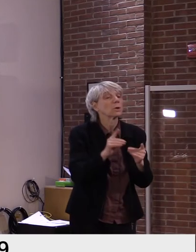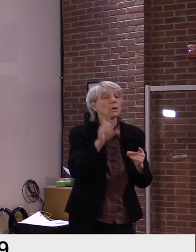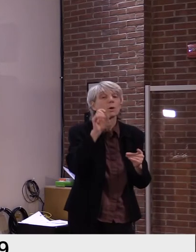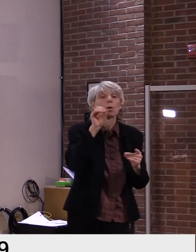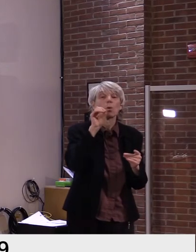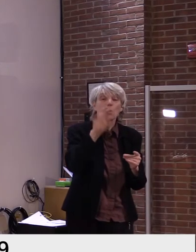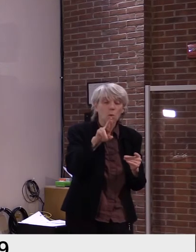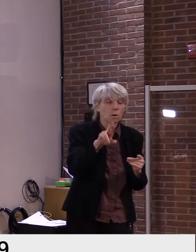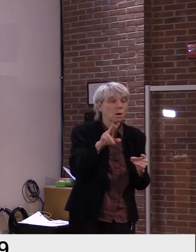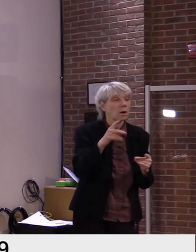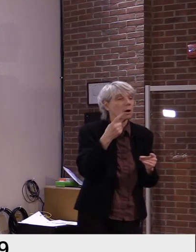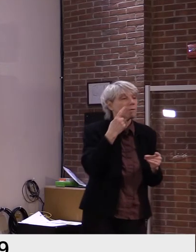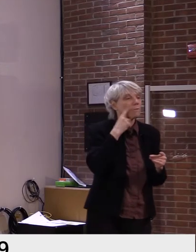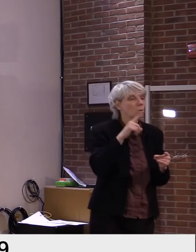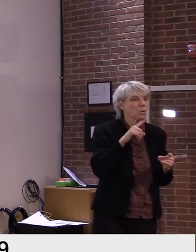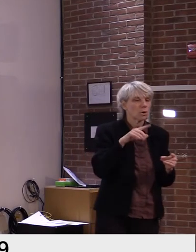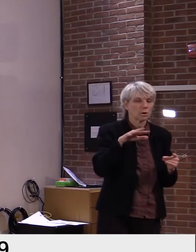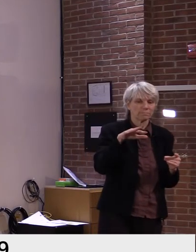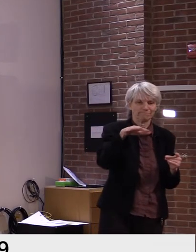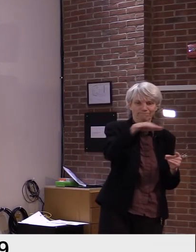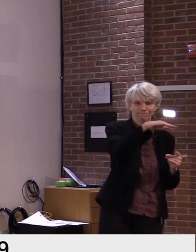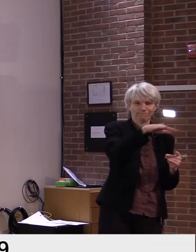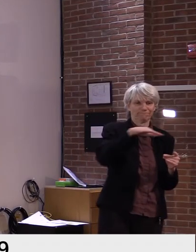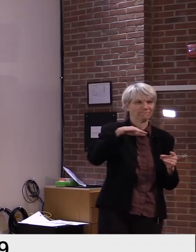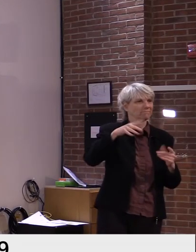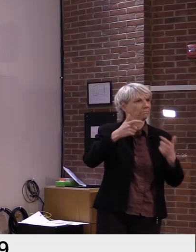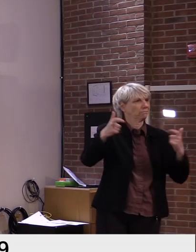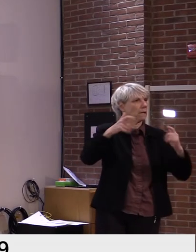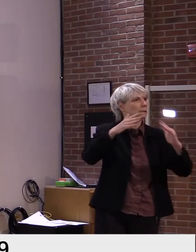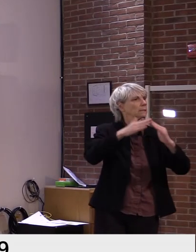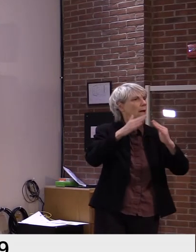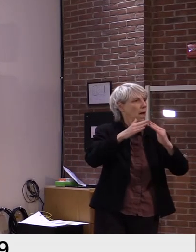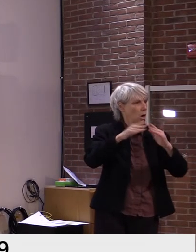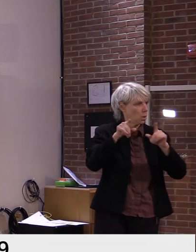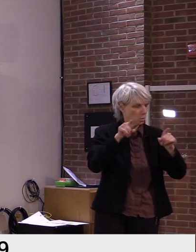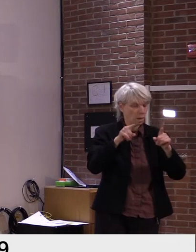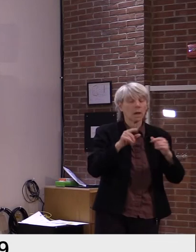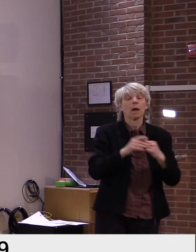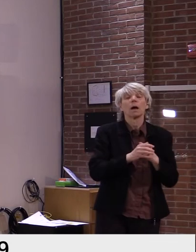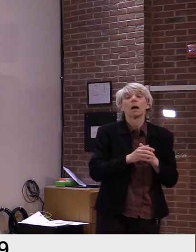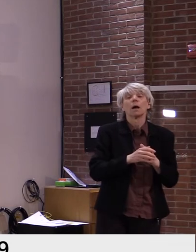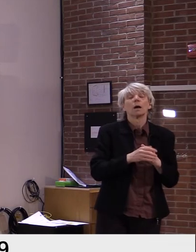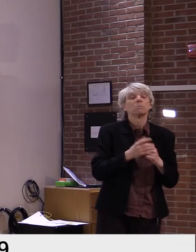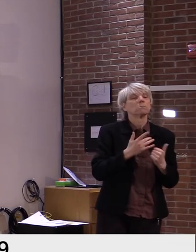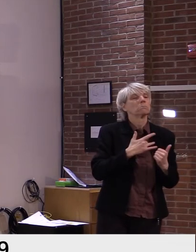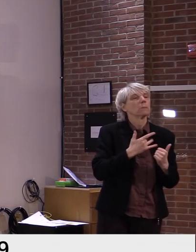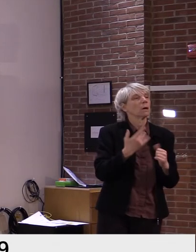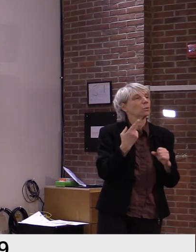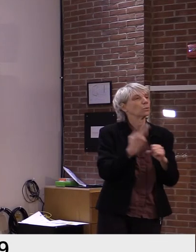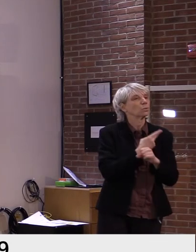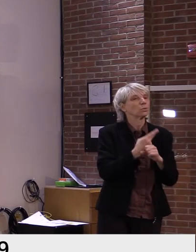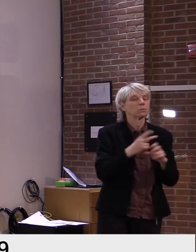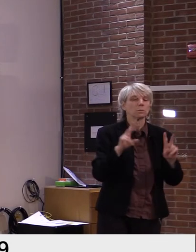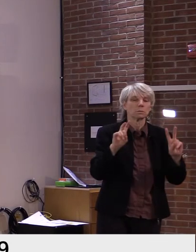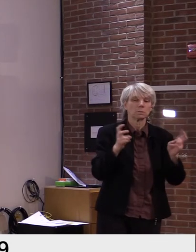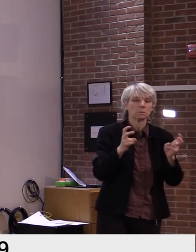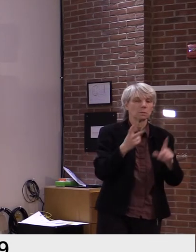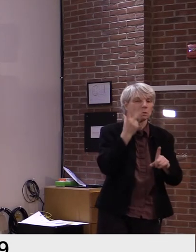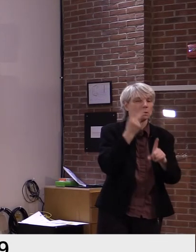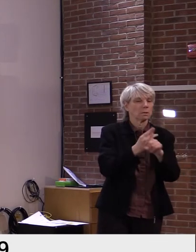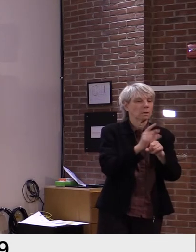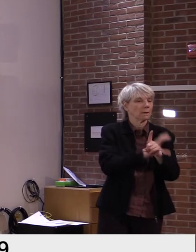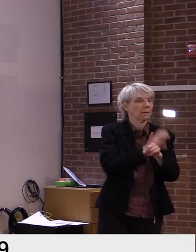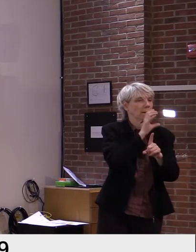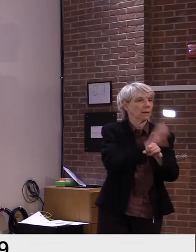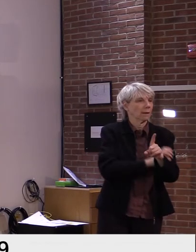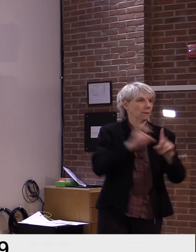districts within sort of a geographical area, we'll probably use what we would call a vaccination